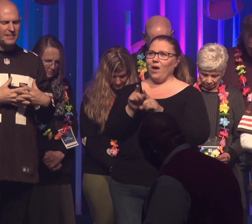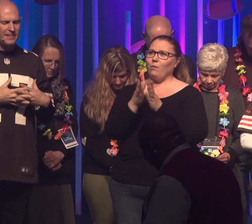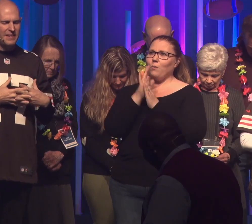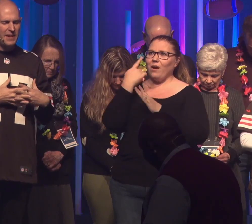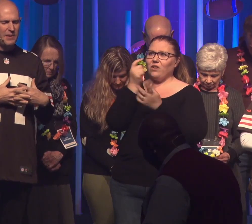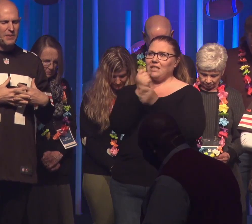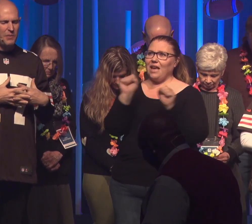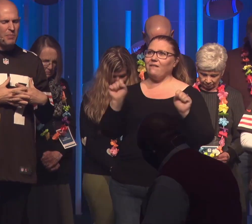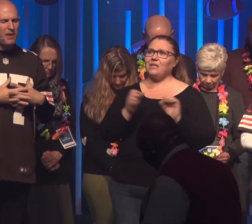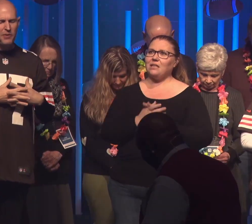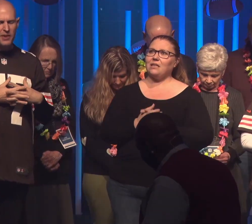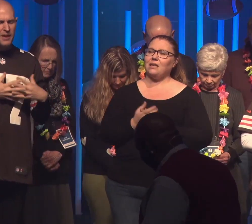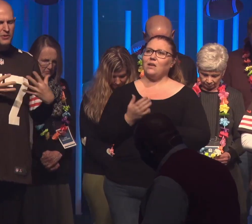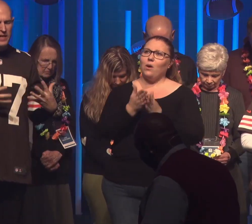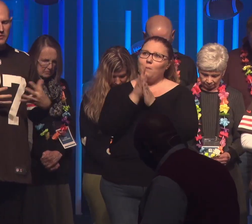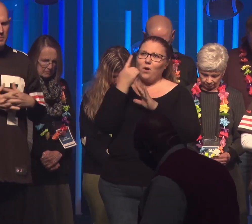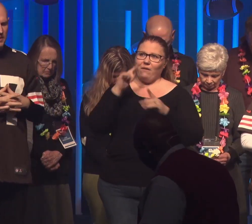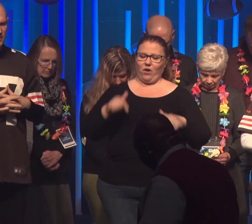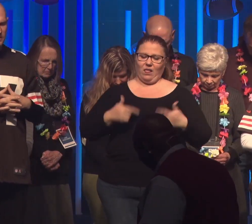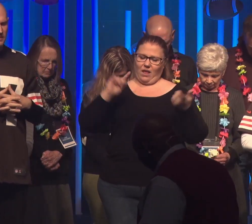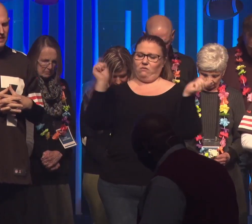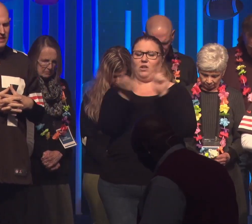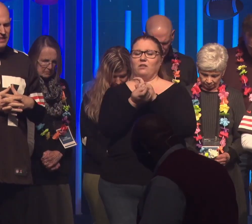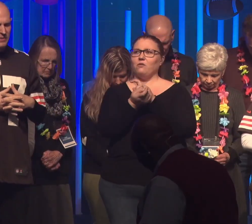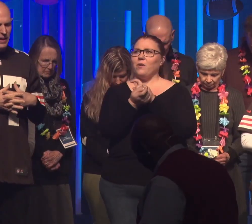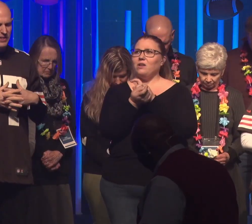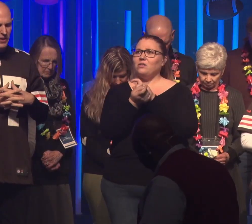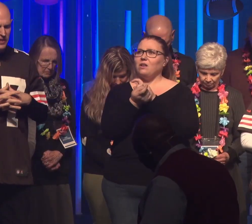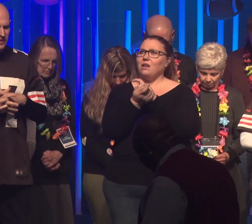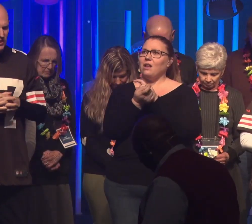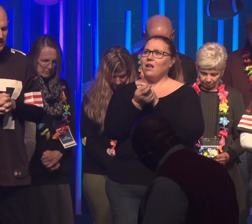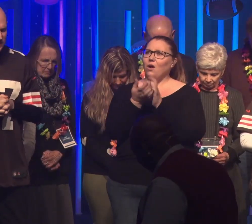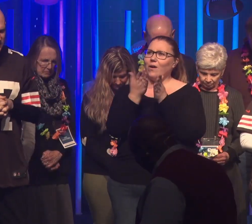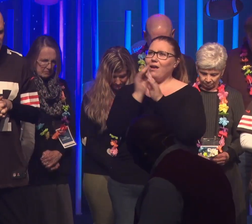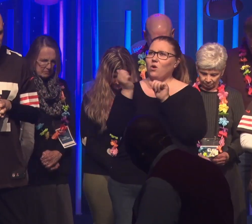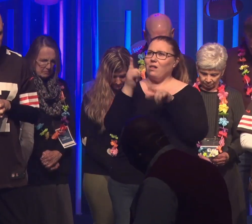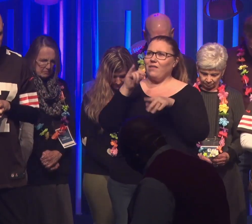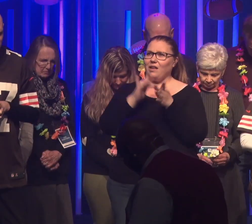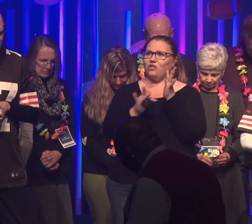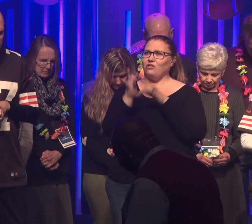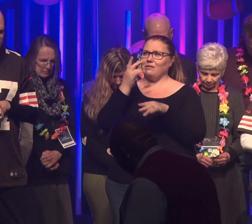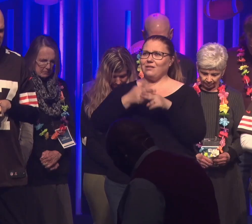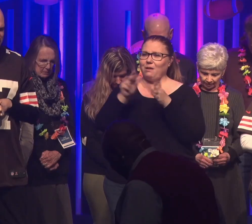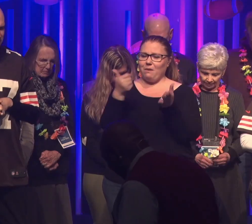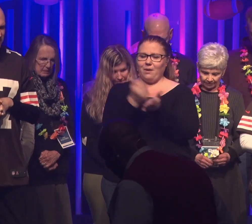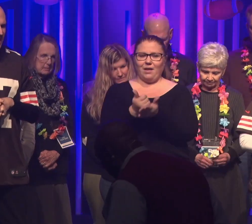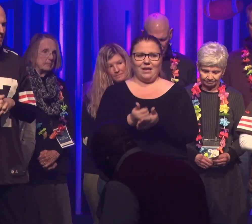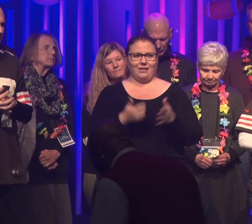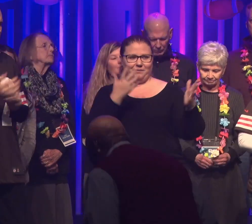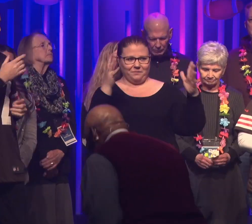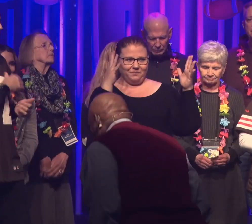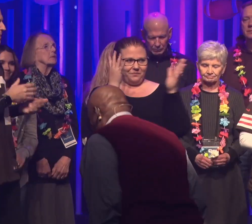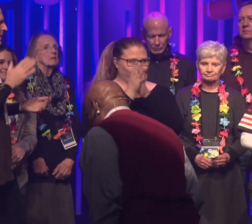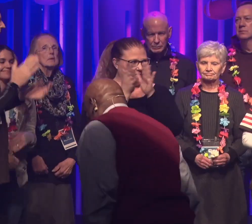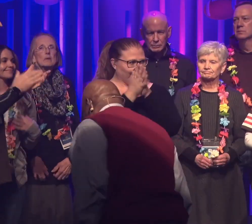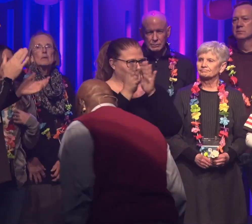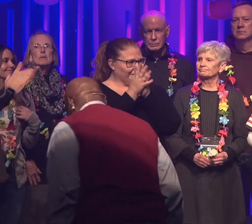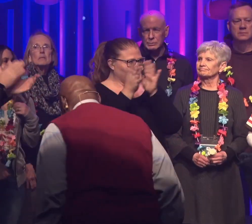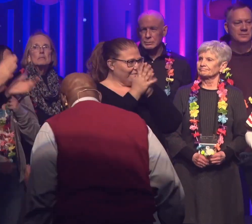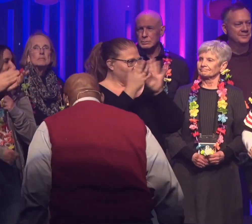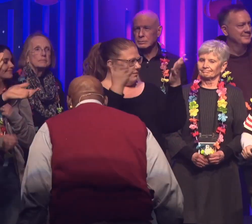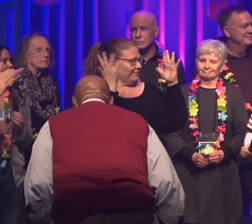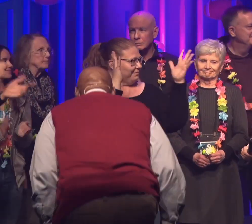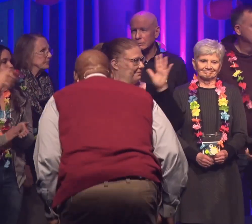safety. We pray for life transformation. We ask all this in Jesus' name. Amen. Amen. Amen. Give them a great big